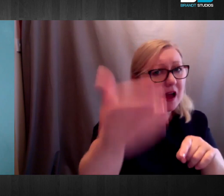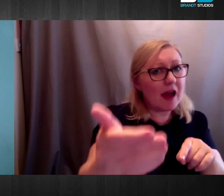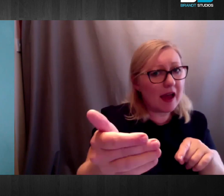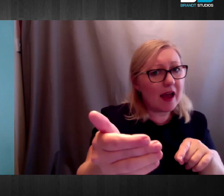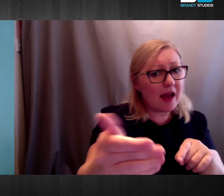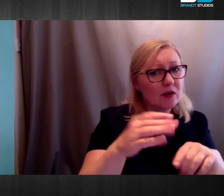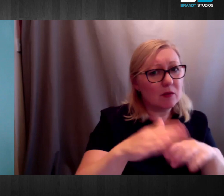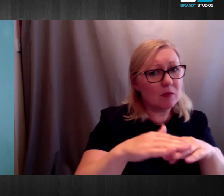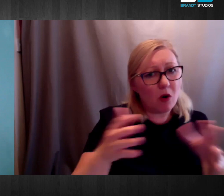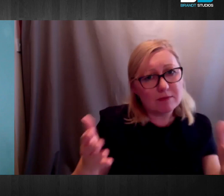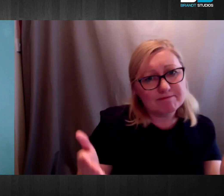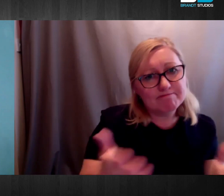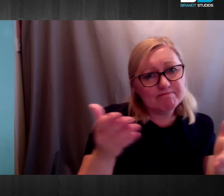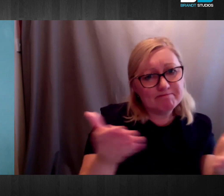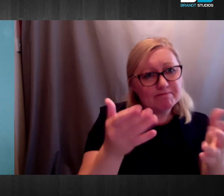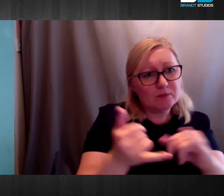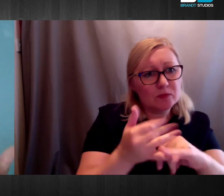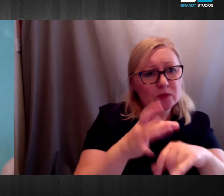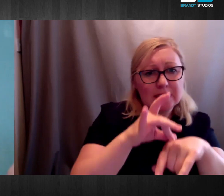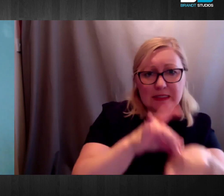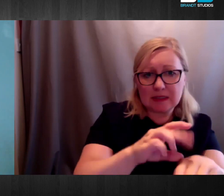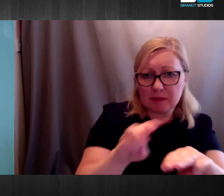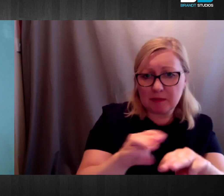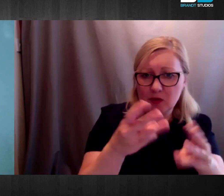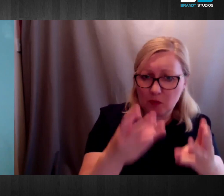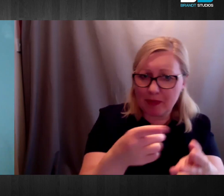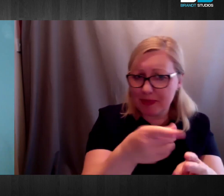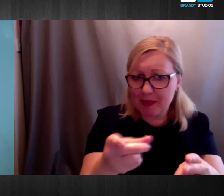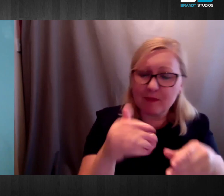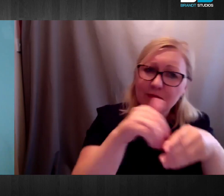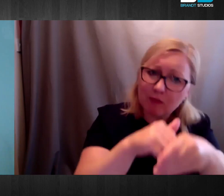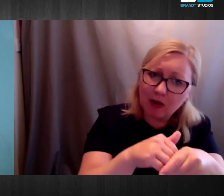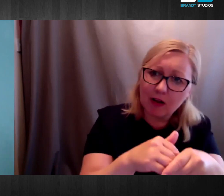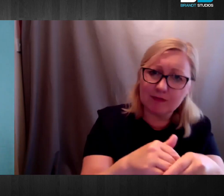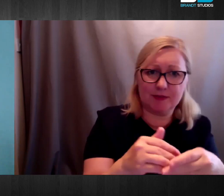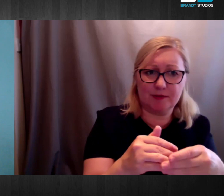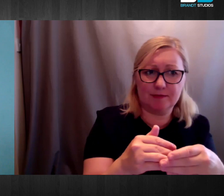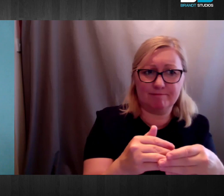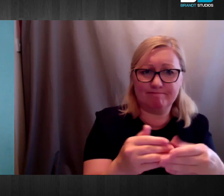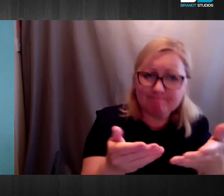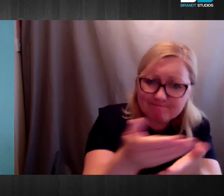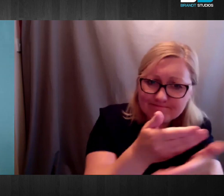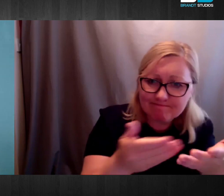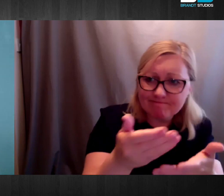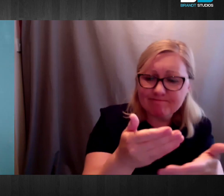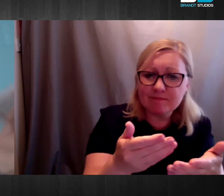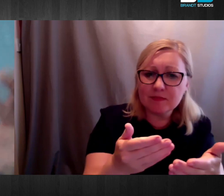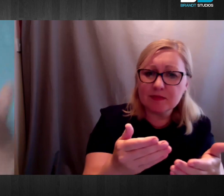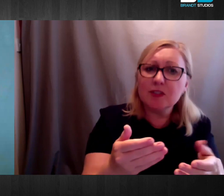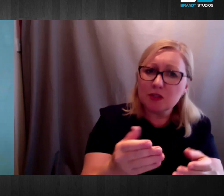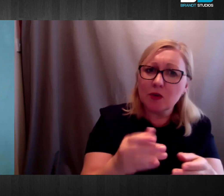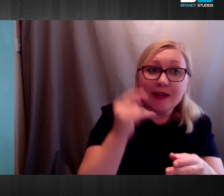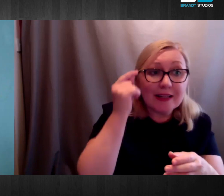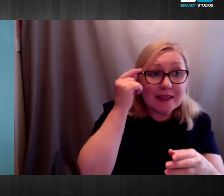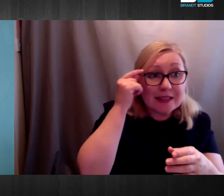EPOSI to just give an unambiguous statement of what's required. Health Research Charities Ireland,